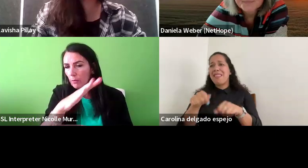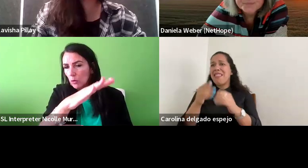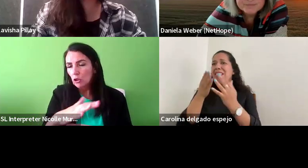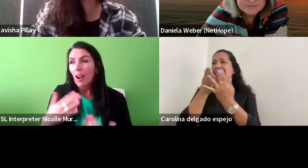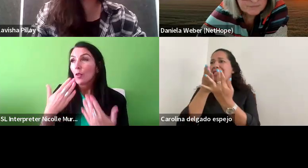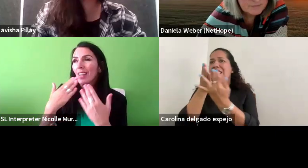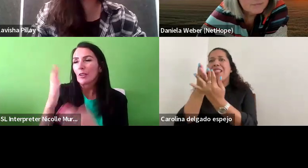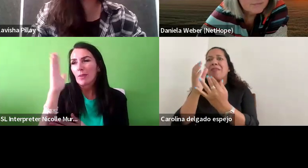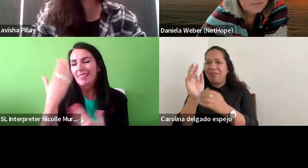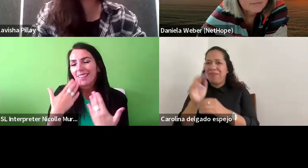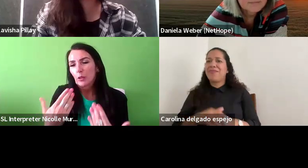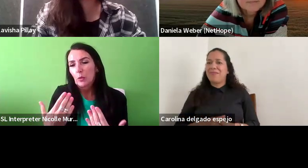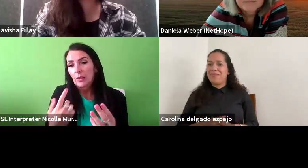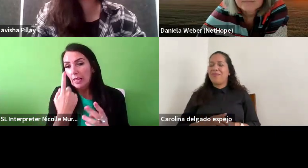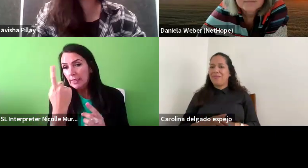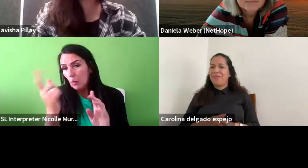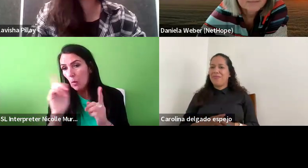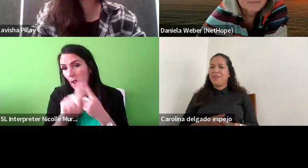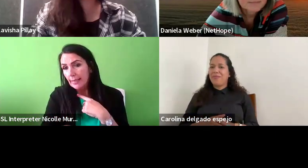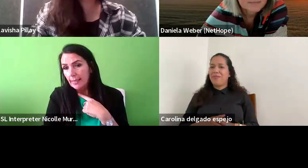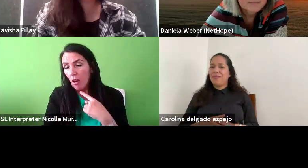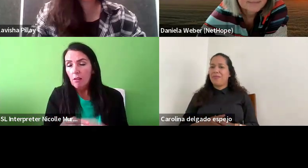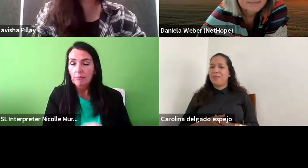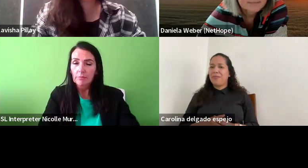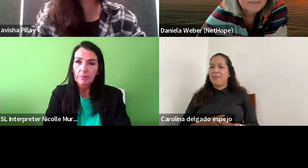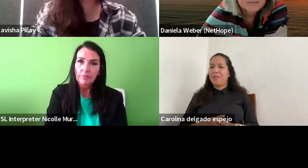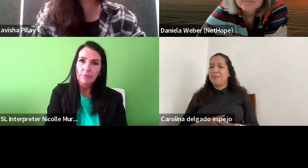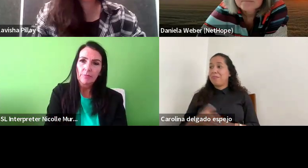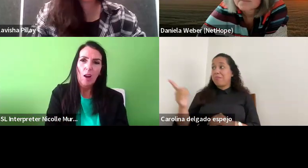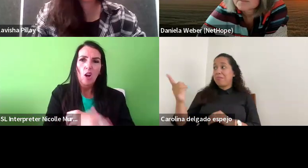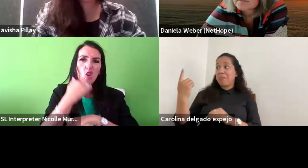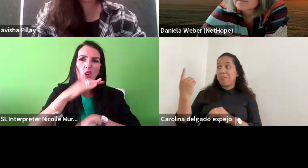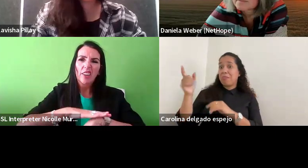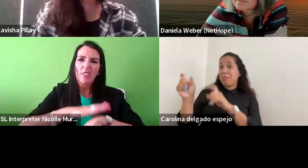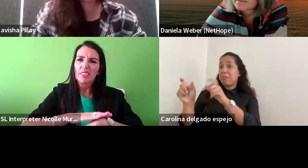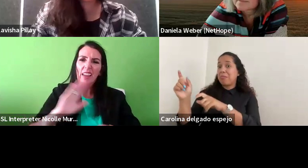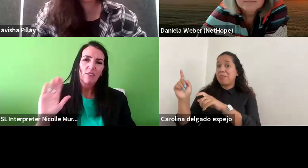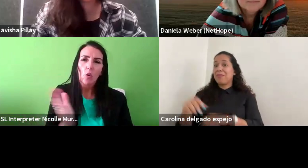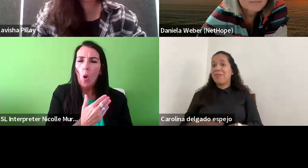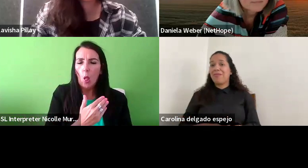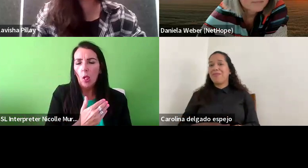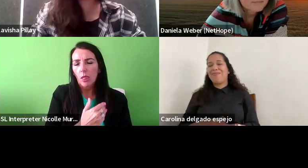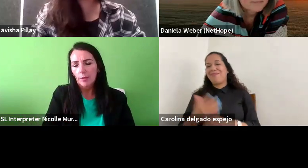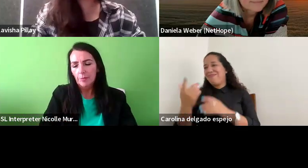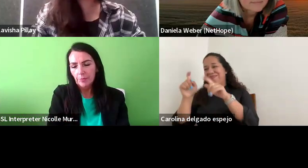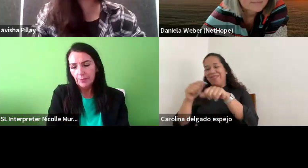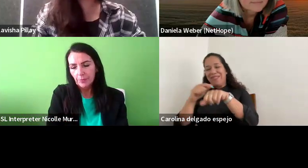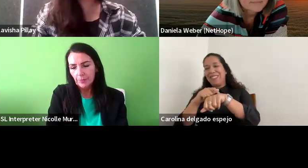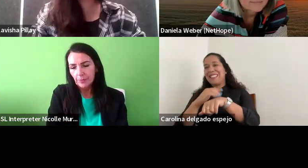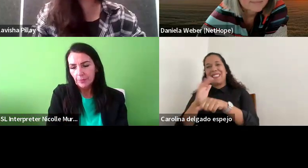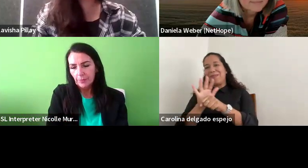presentations. Can one of you who wants to take that question? I don't think we have enough time for all three panelists to take the question.